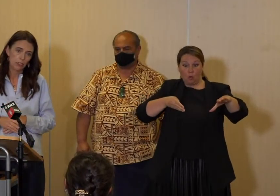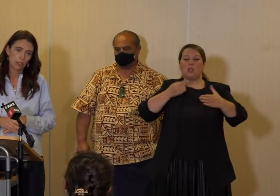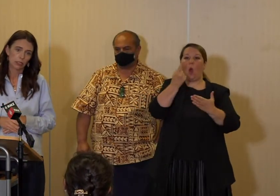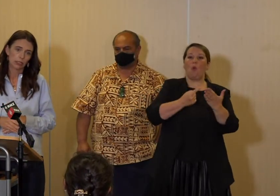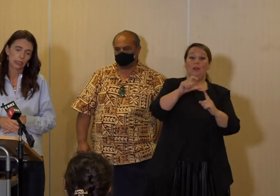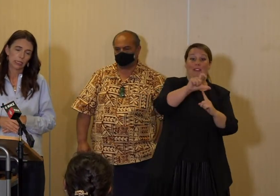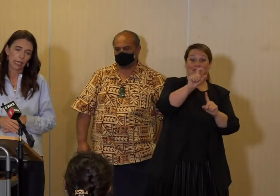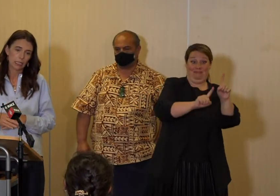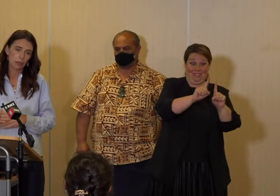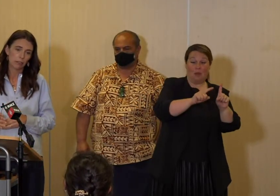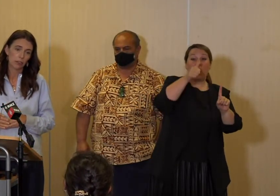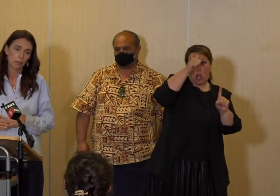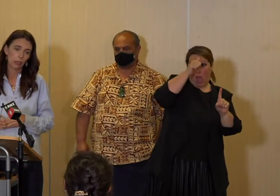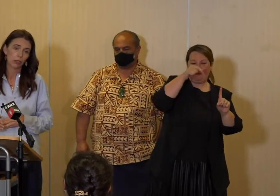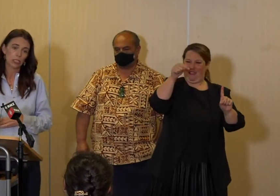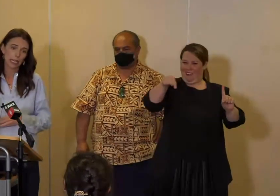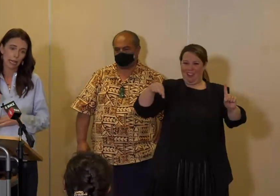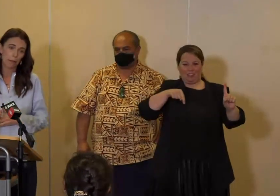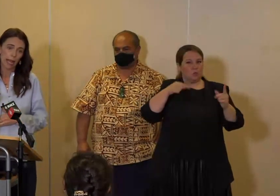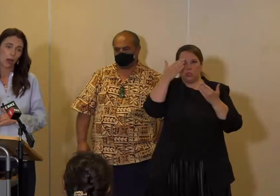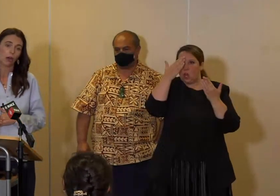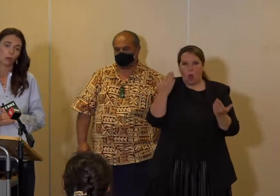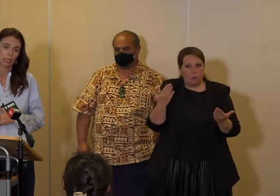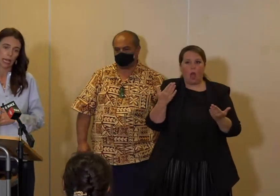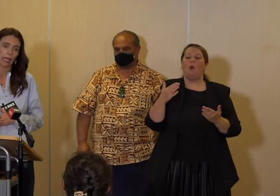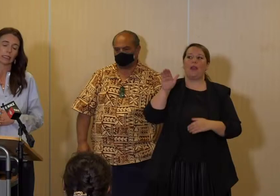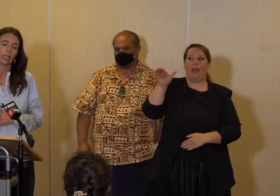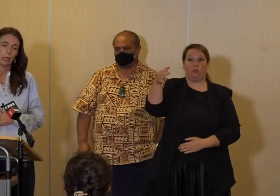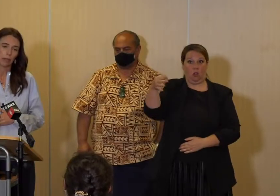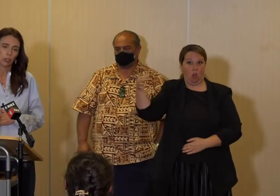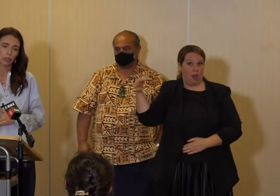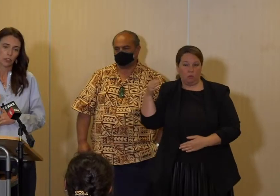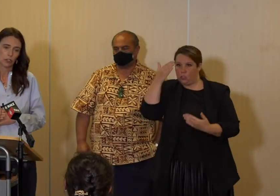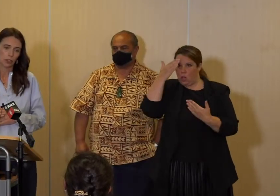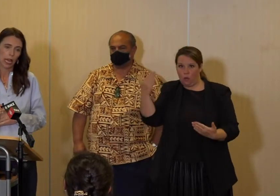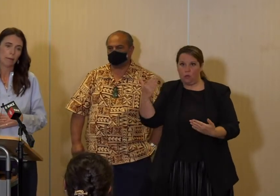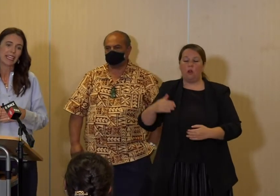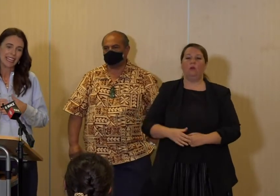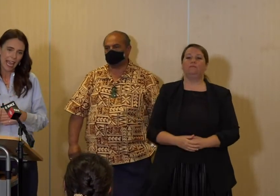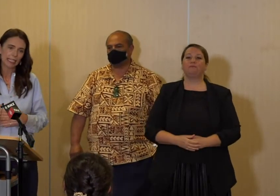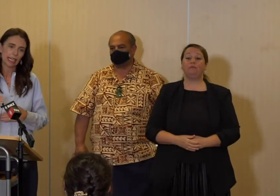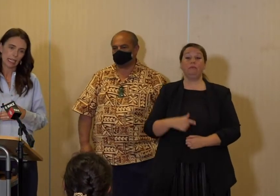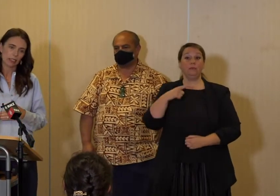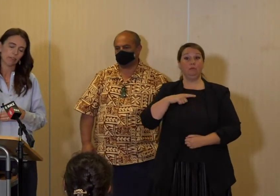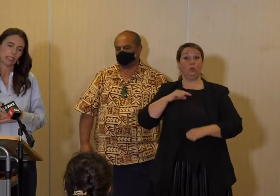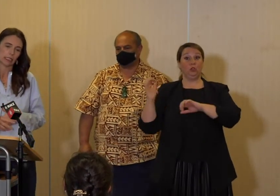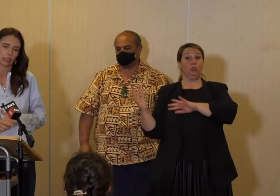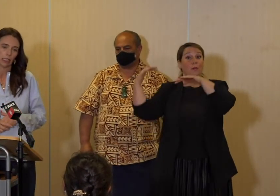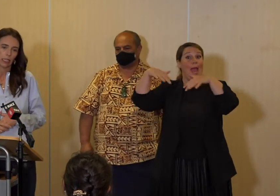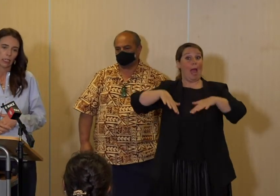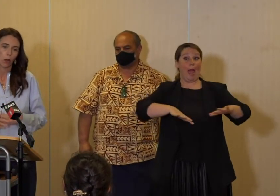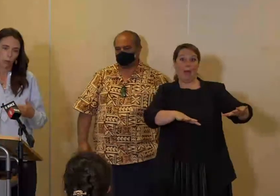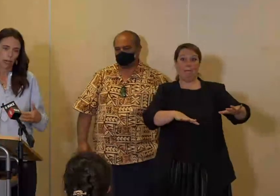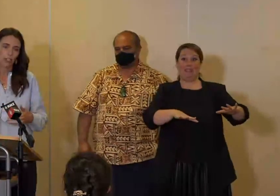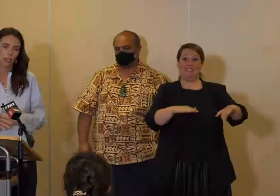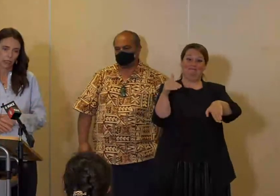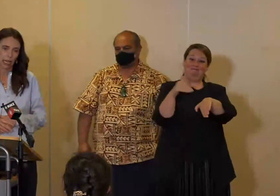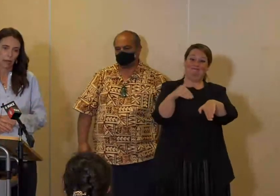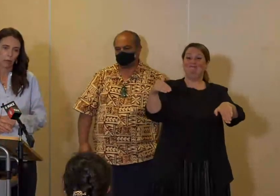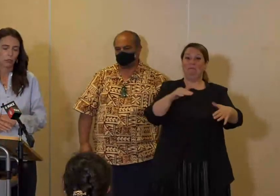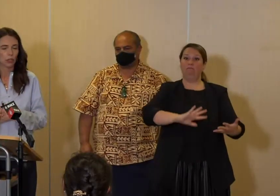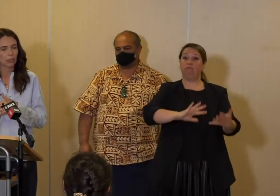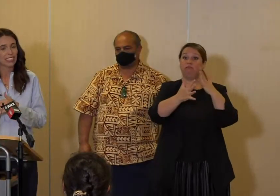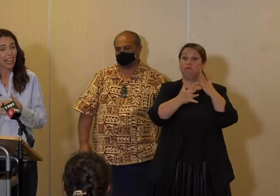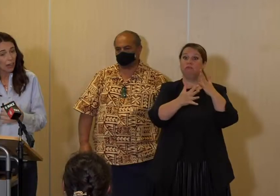that I mentioned, there has been a view that because power was cut because of the tsunami, that has affected the operation